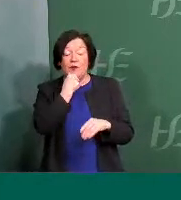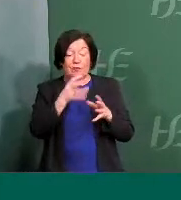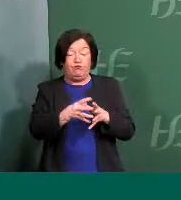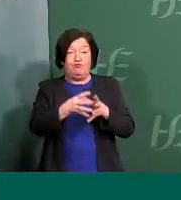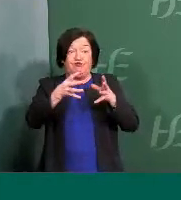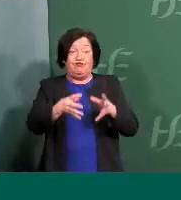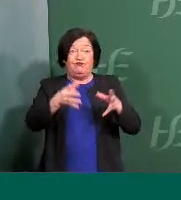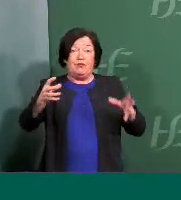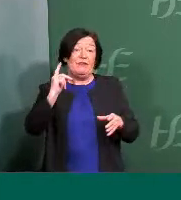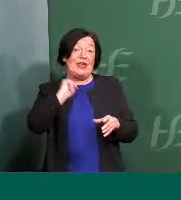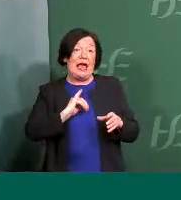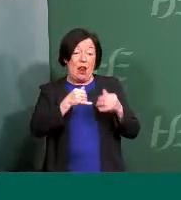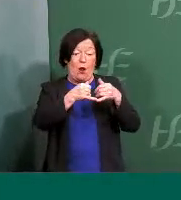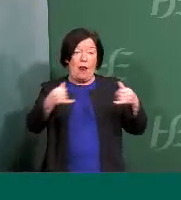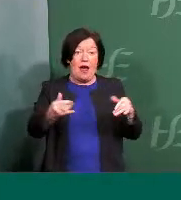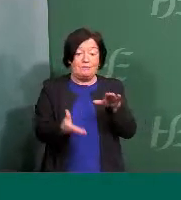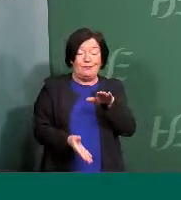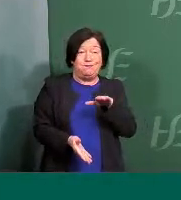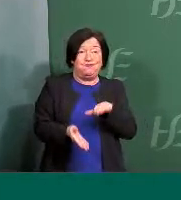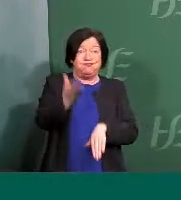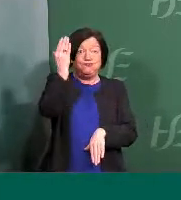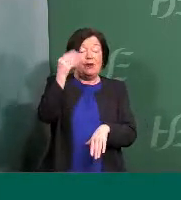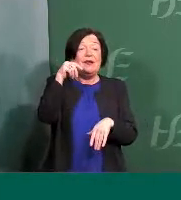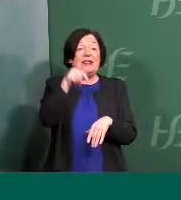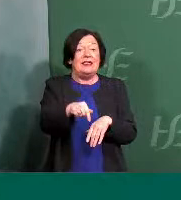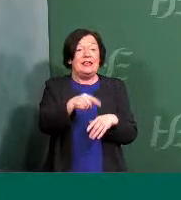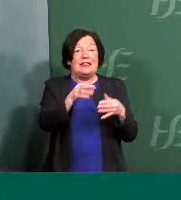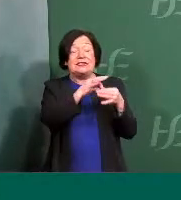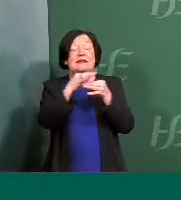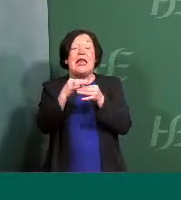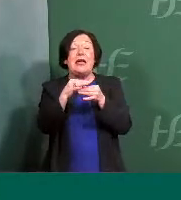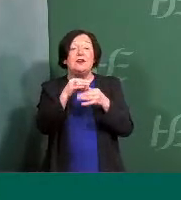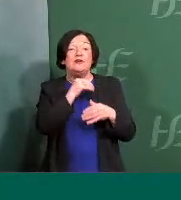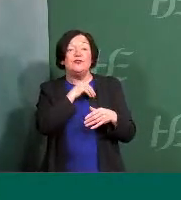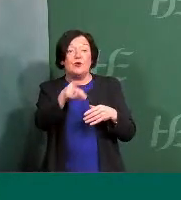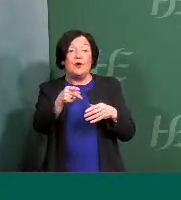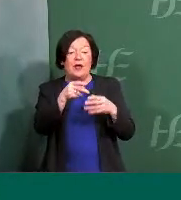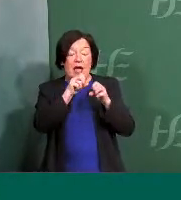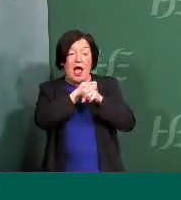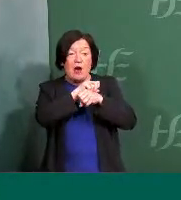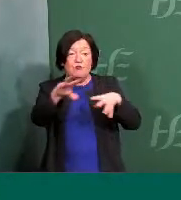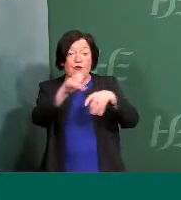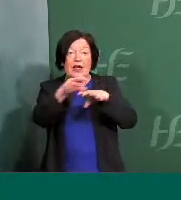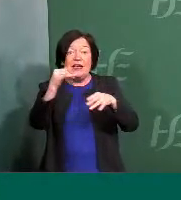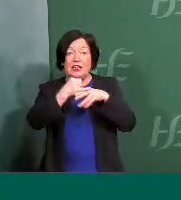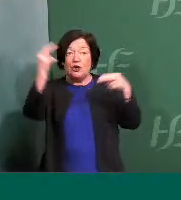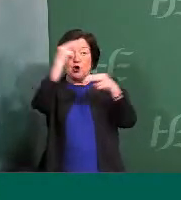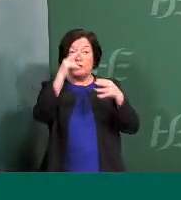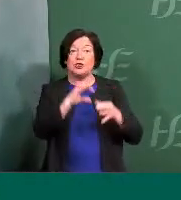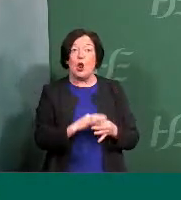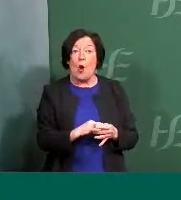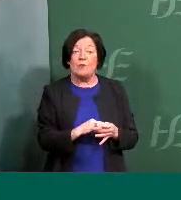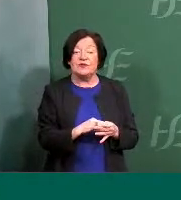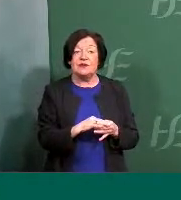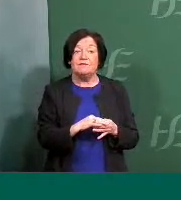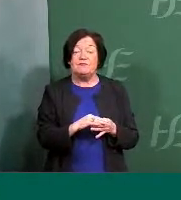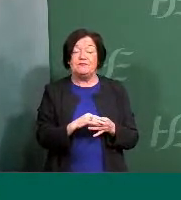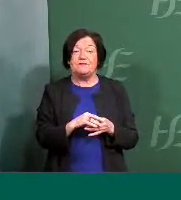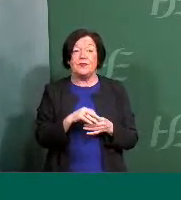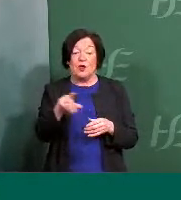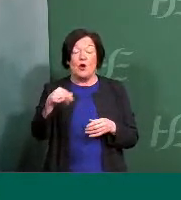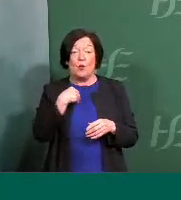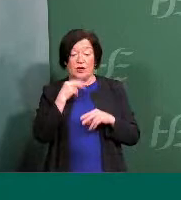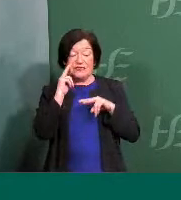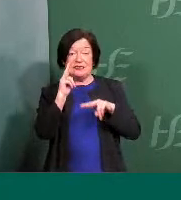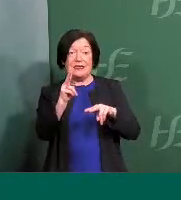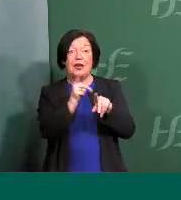can see, the yellow line there has gone up. That is related in the main to the outbreak situation in nursing homes. So even though we